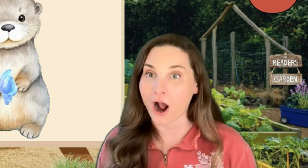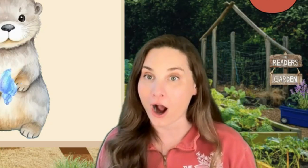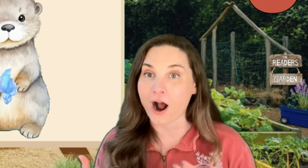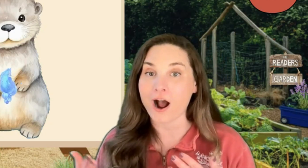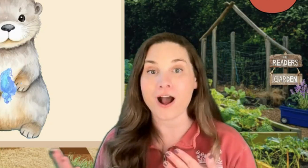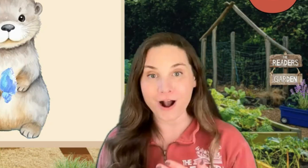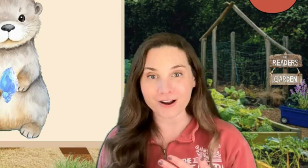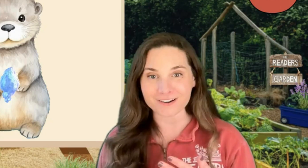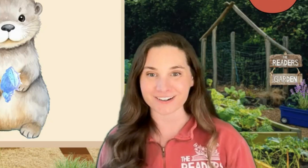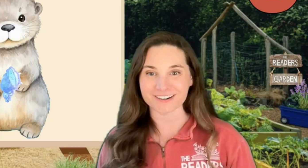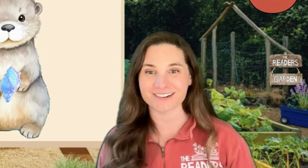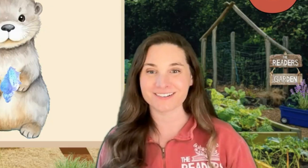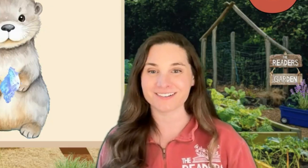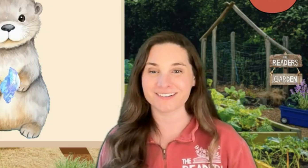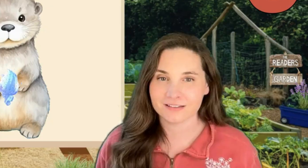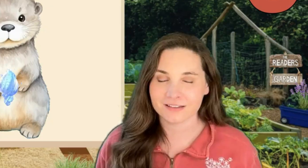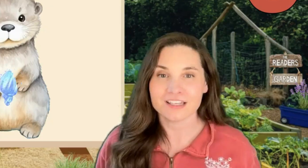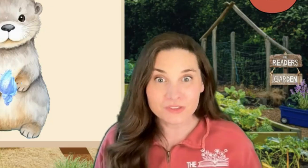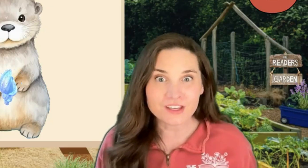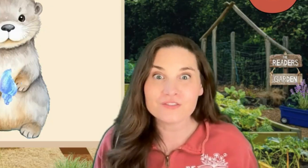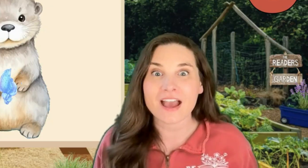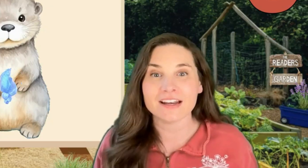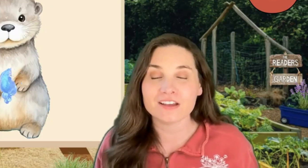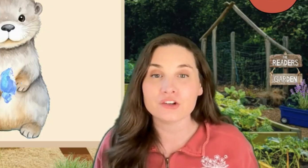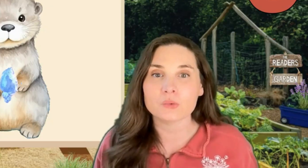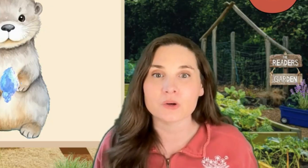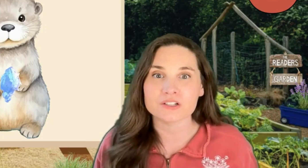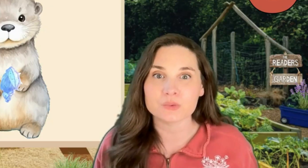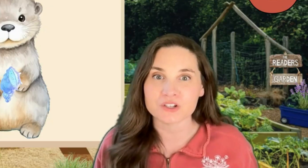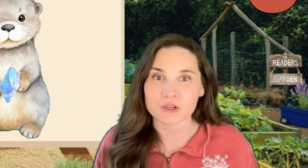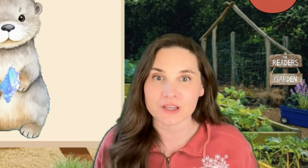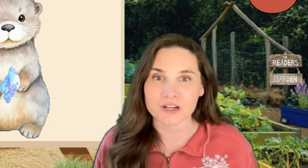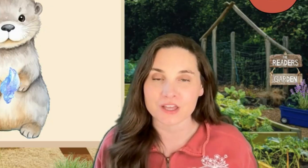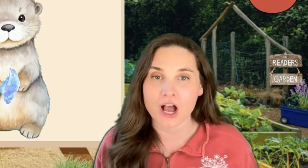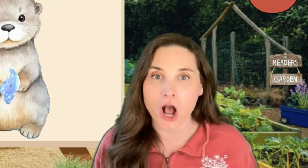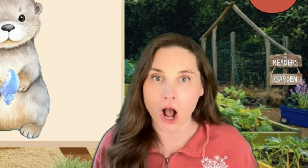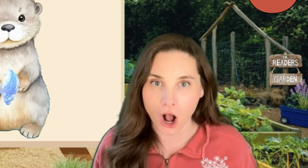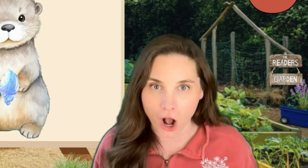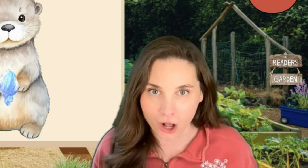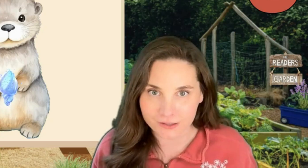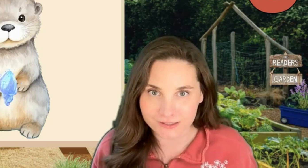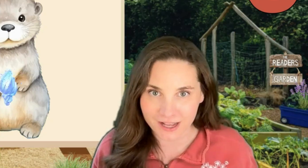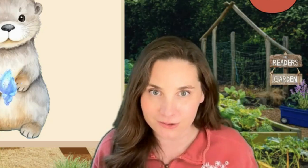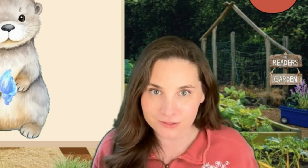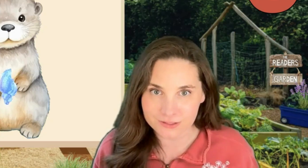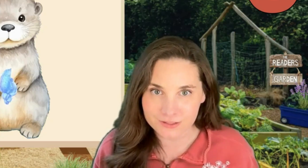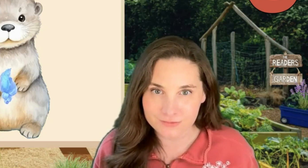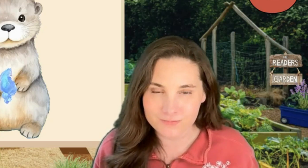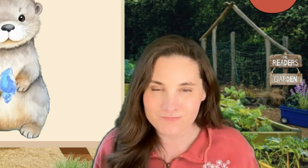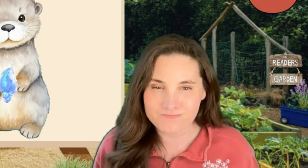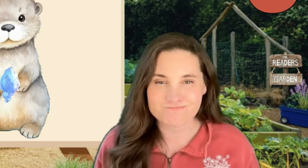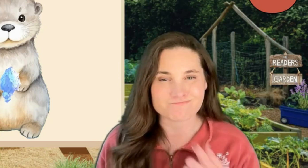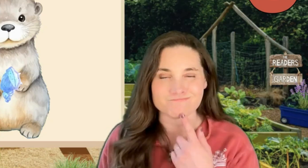ah, ah, otter. Can you think of any other words where you hear the ah